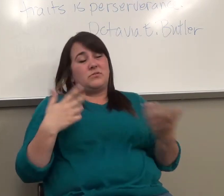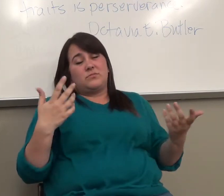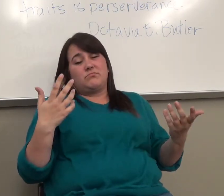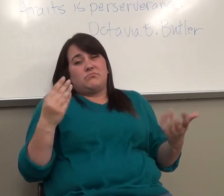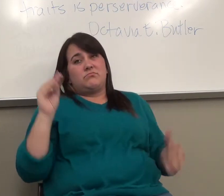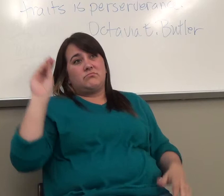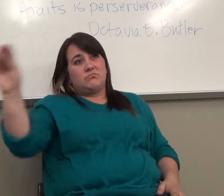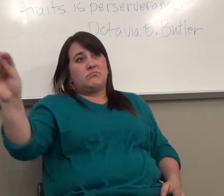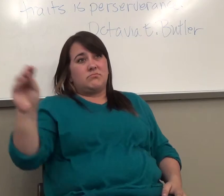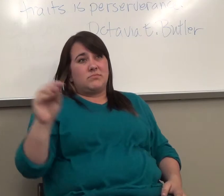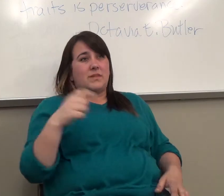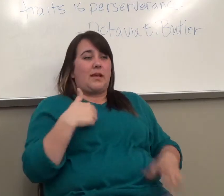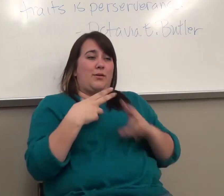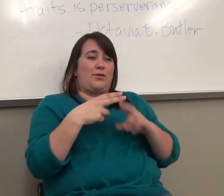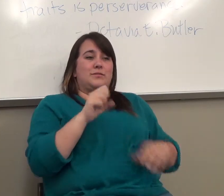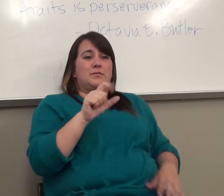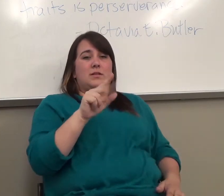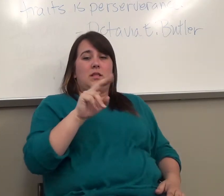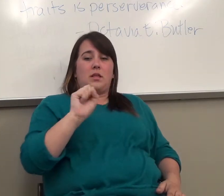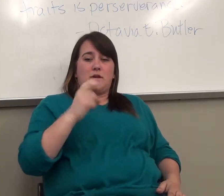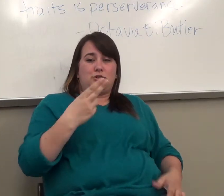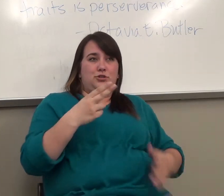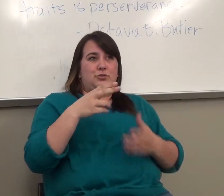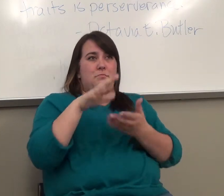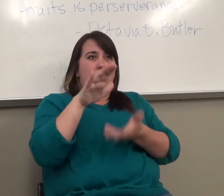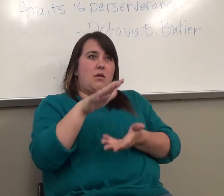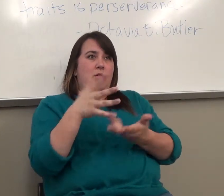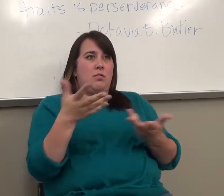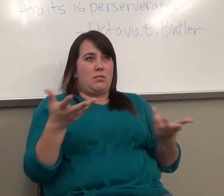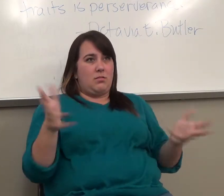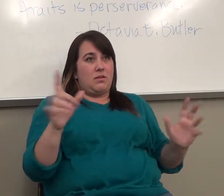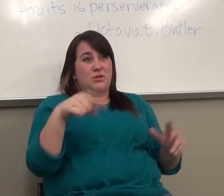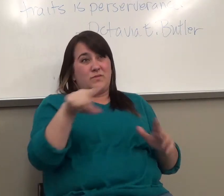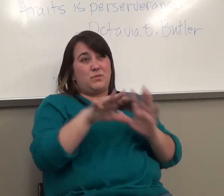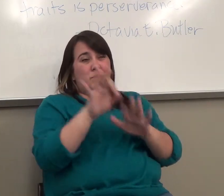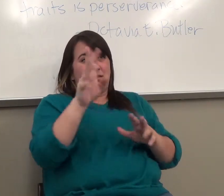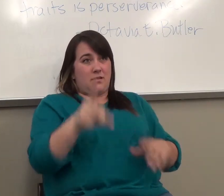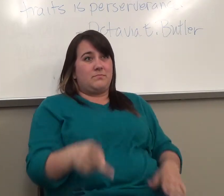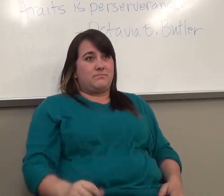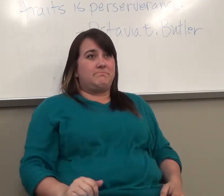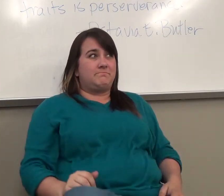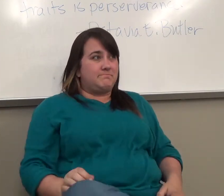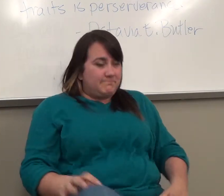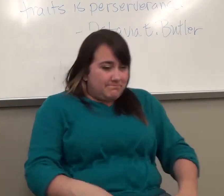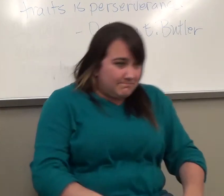slush pile. They just put it into the slush pile, and you guys have to come pick it up. Okay,